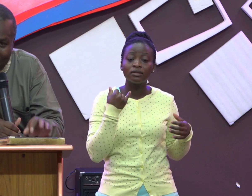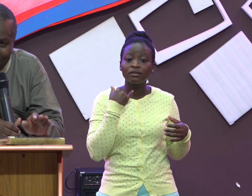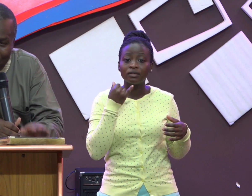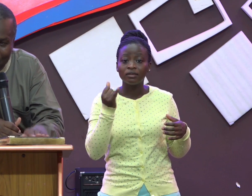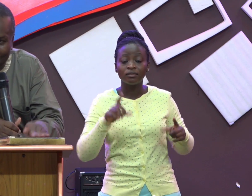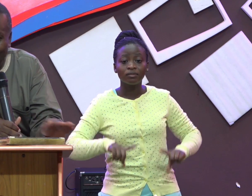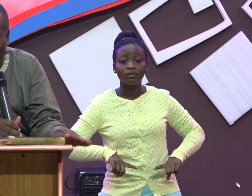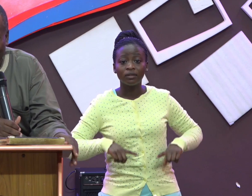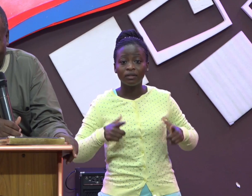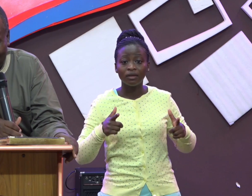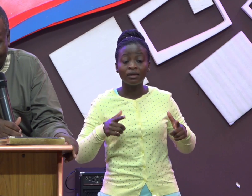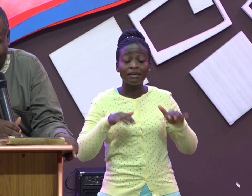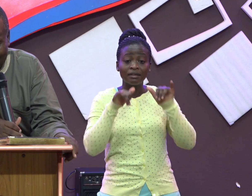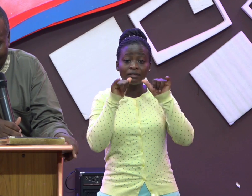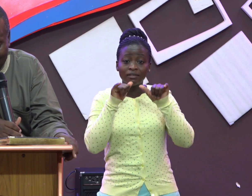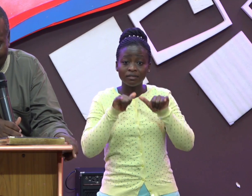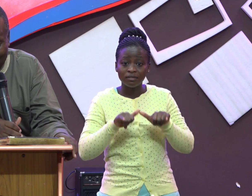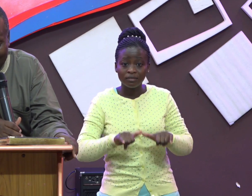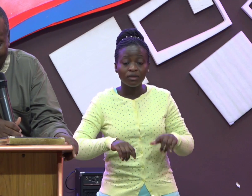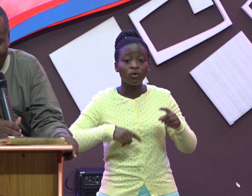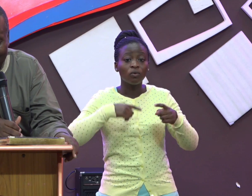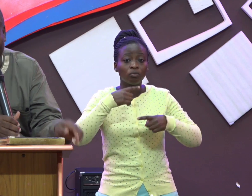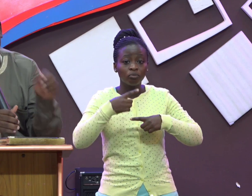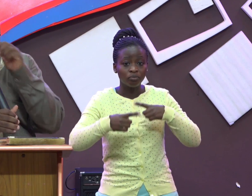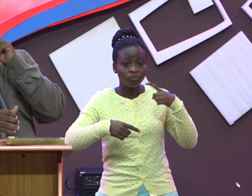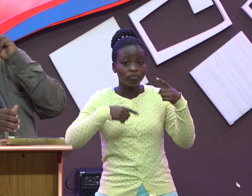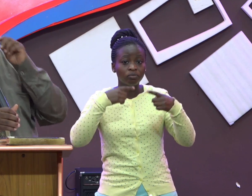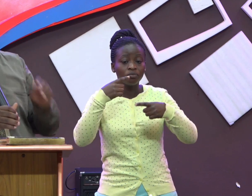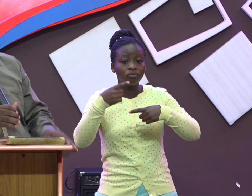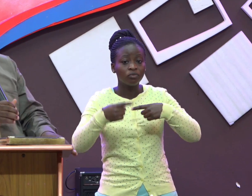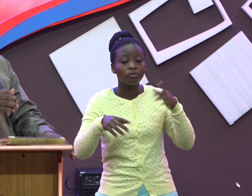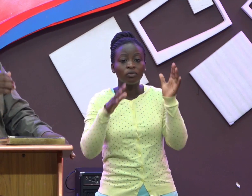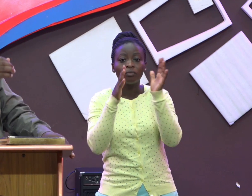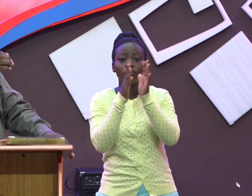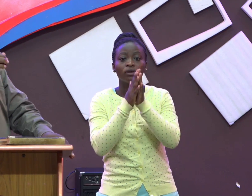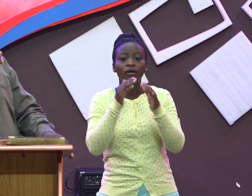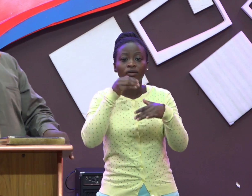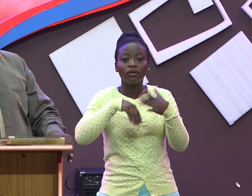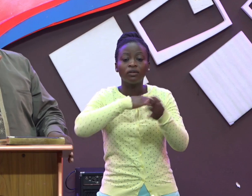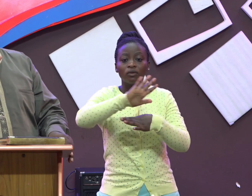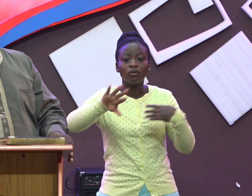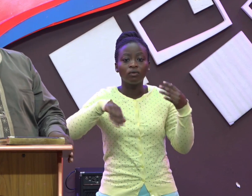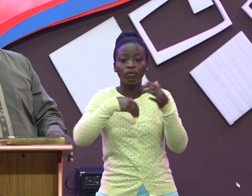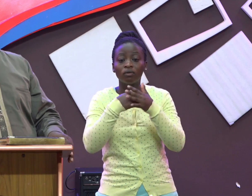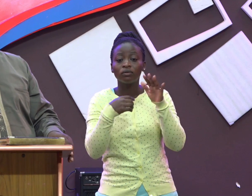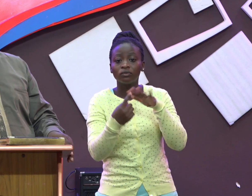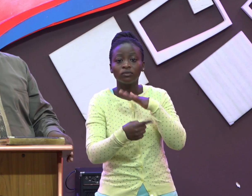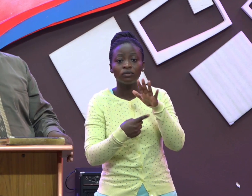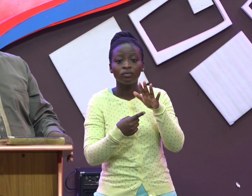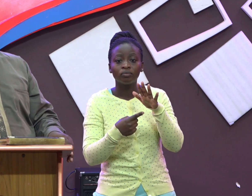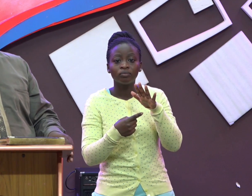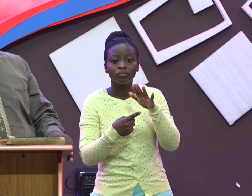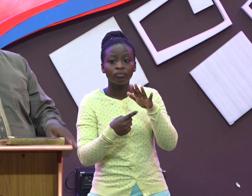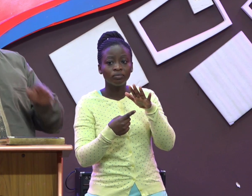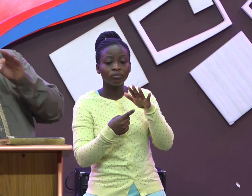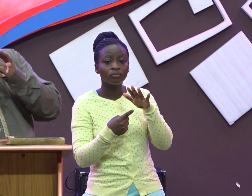guli functional. It is functional all right. Mu mbeera zonna. In all situations. Era Bible eyogera ku kigambo kya Katonda. And when the Bible speaks about the